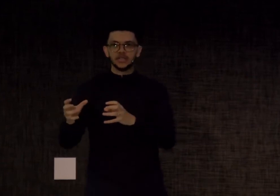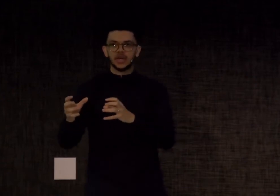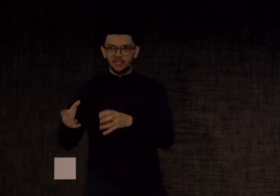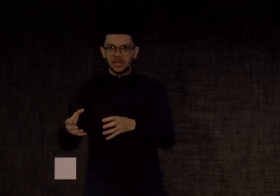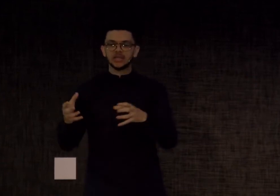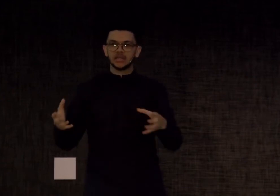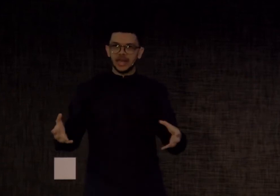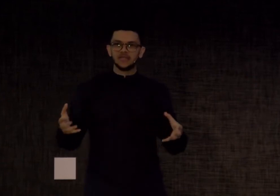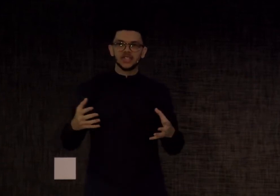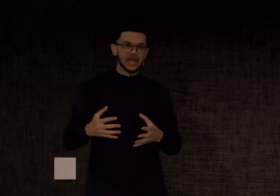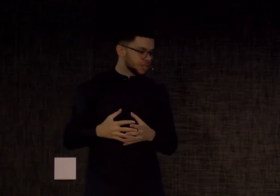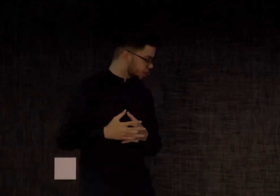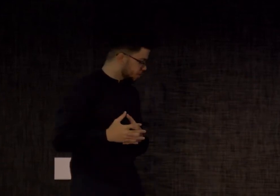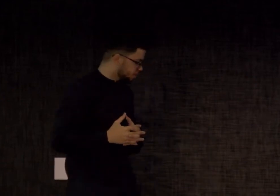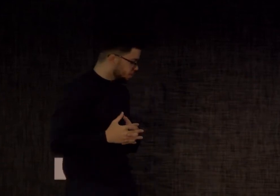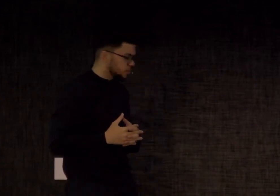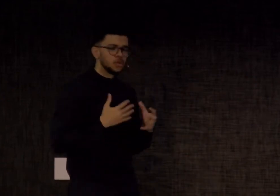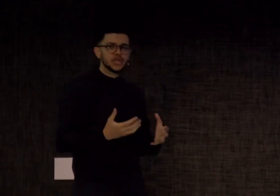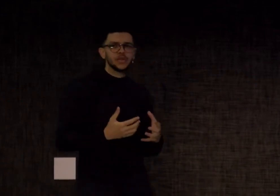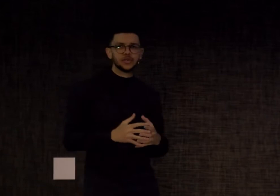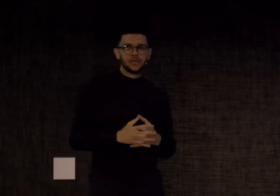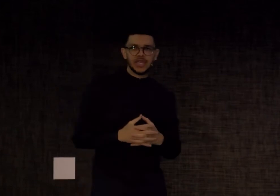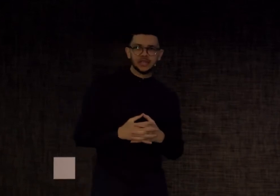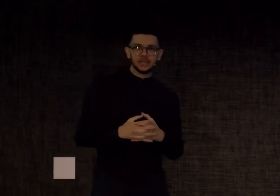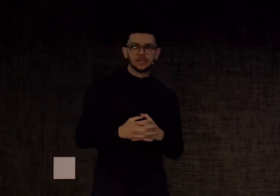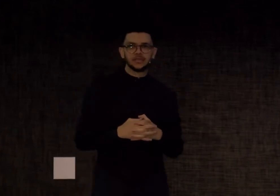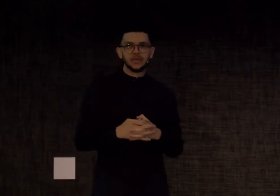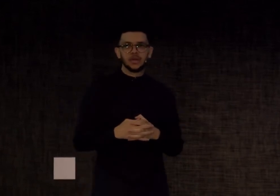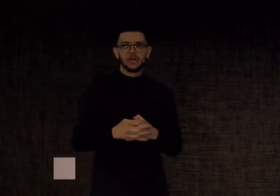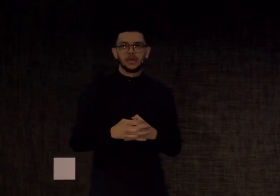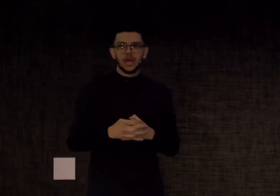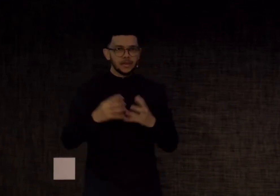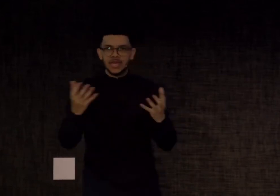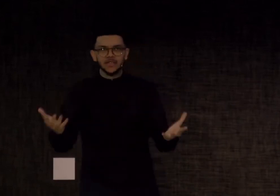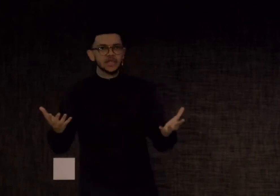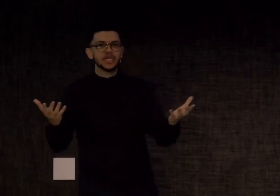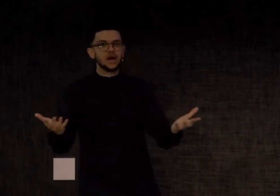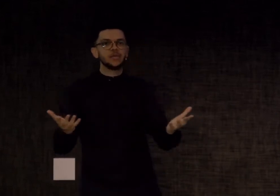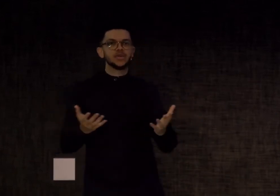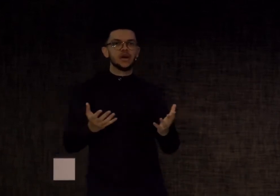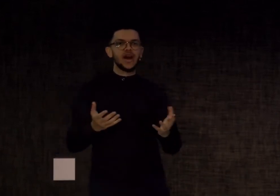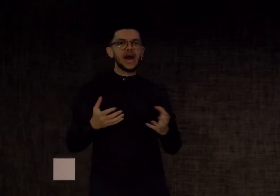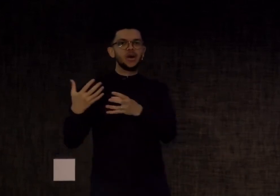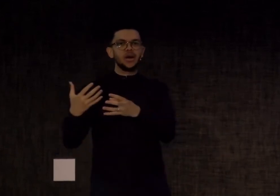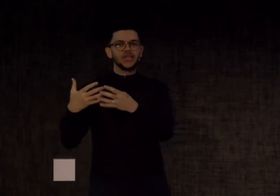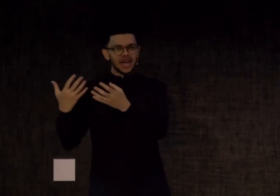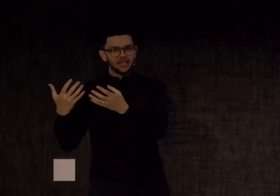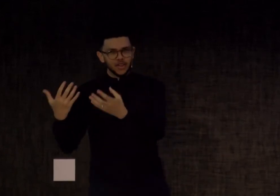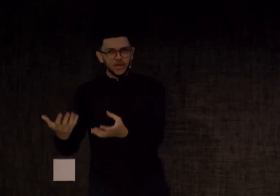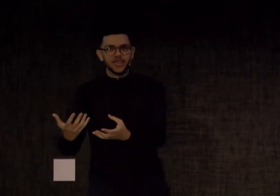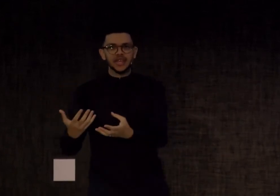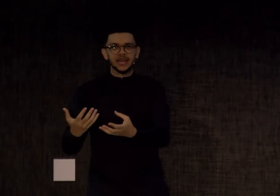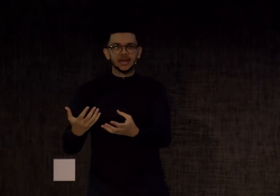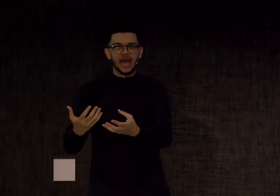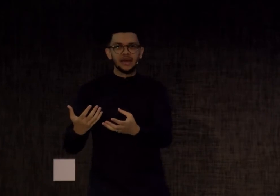us to confront the scale of the challenges with which we're presented. And let me give you some examples of how this kind of